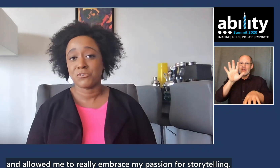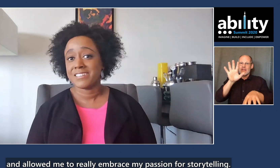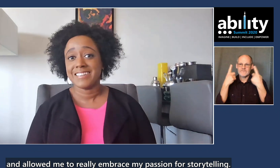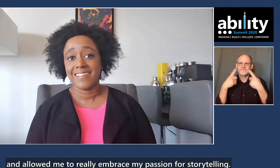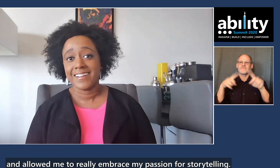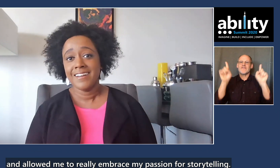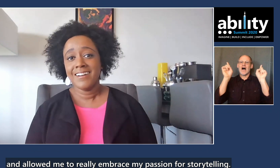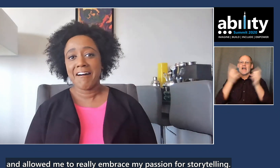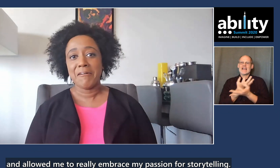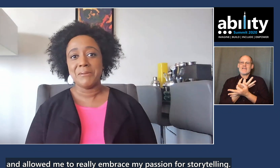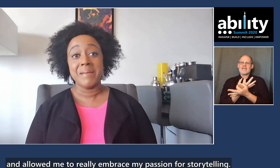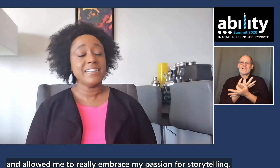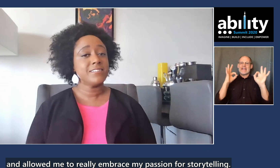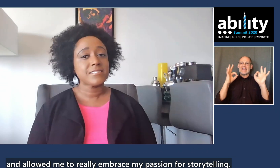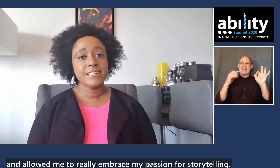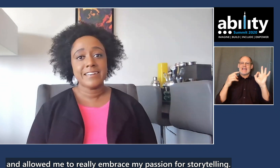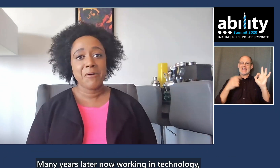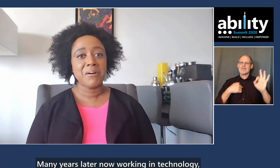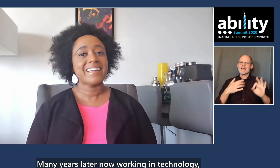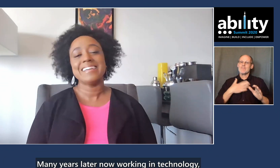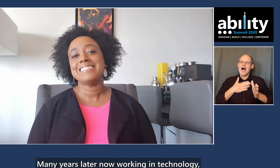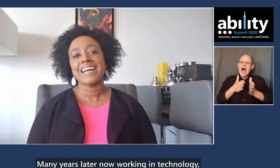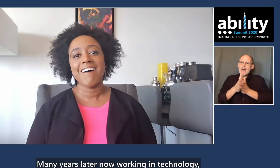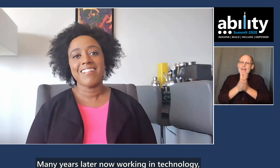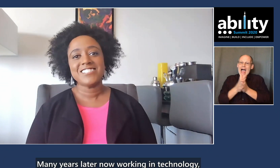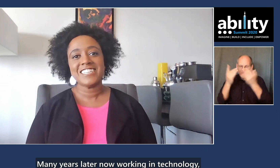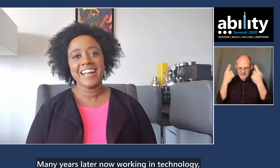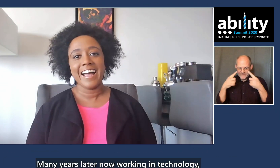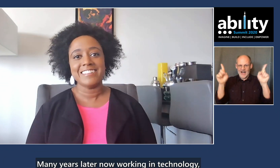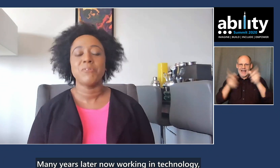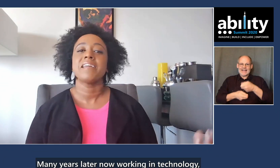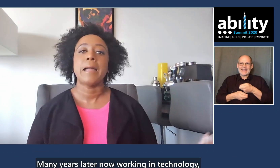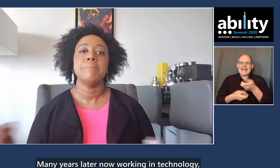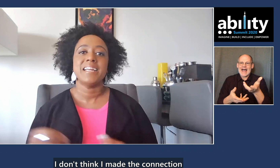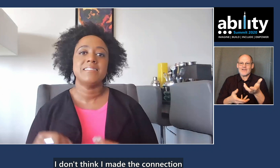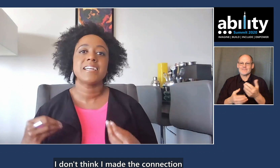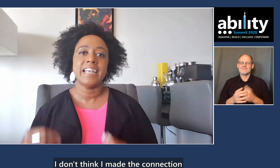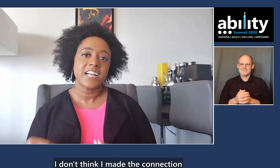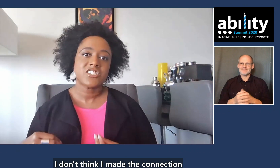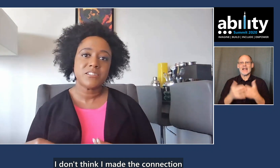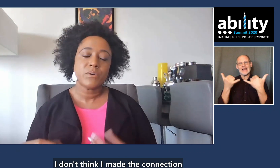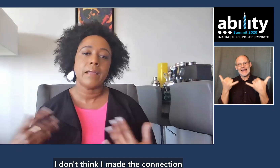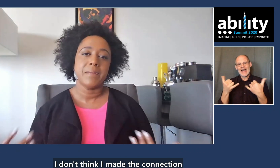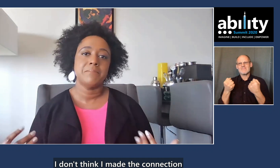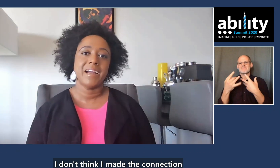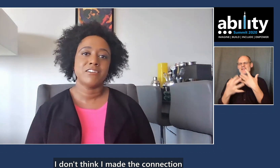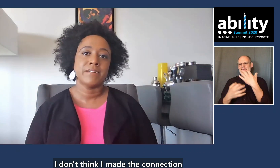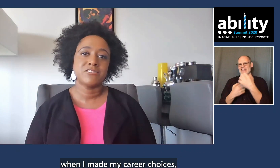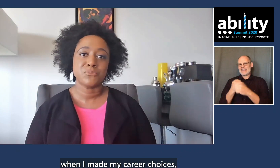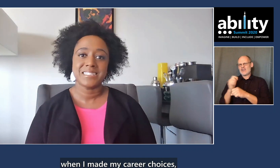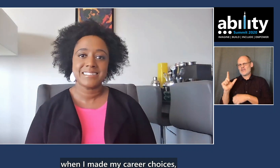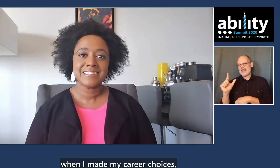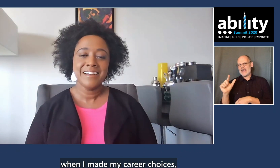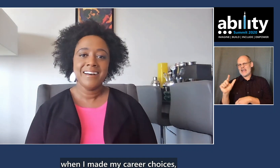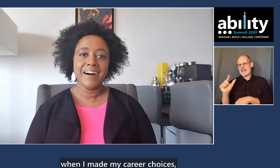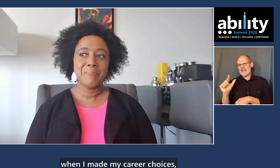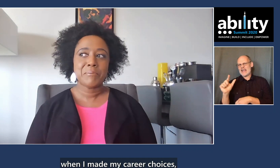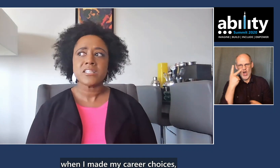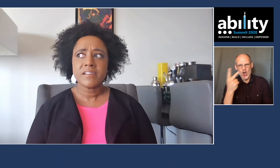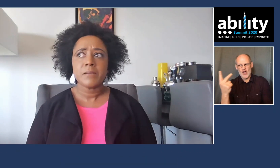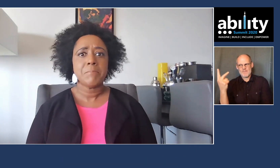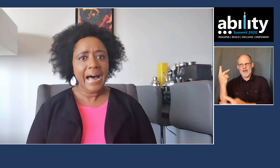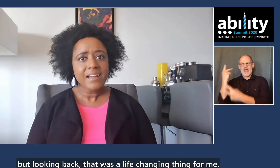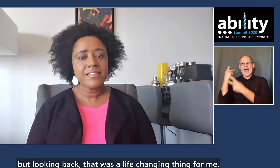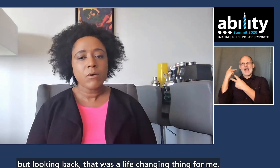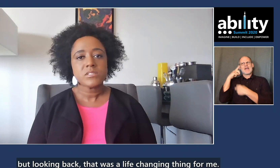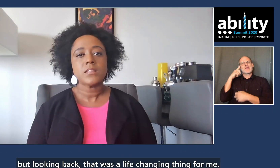passion for storytelling. And many years later, now working in technology, I don't think I made the connection when I made my career choices.